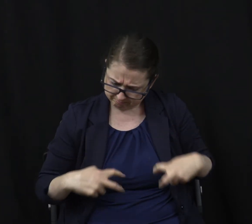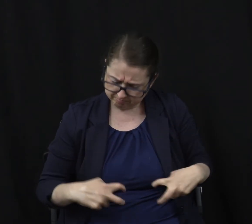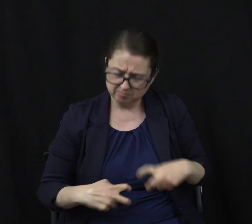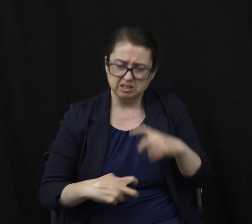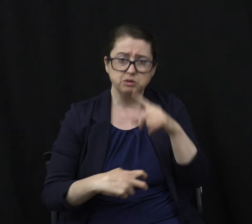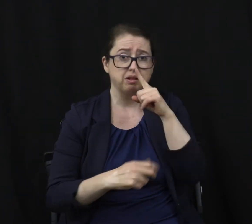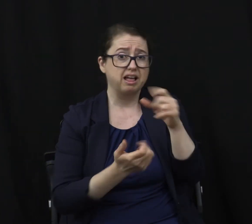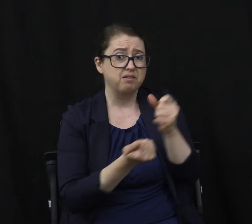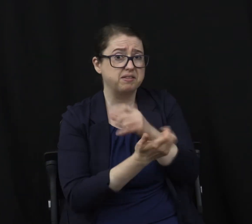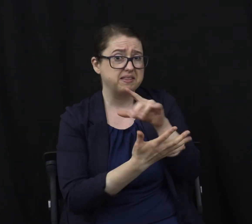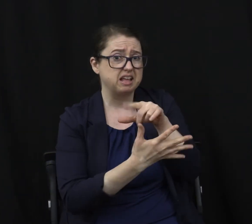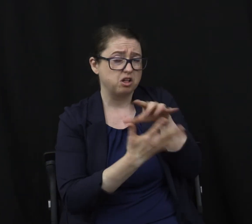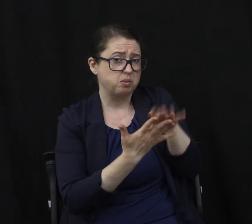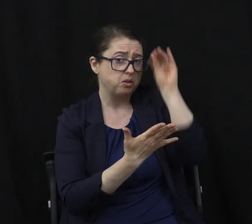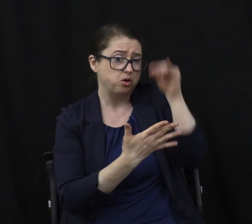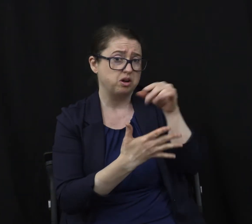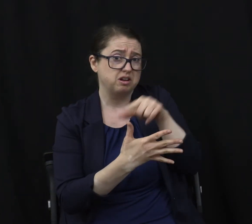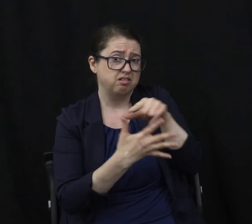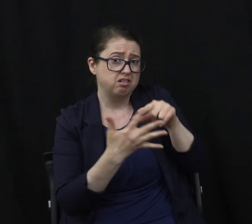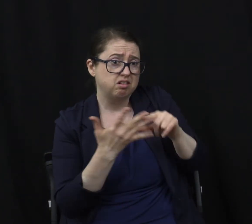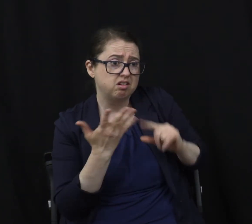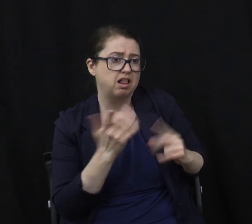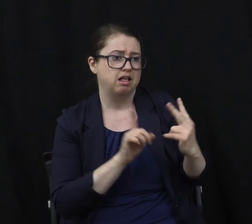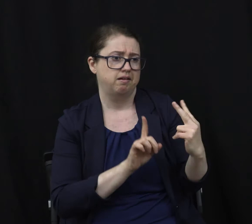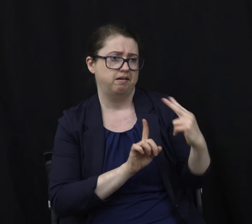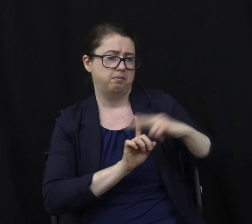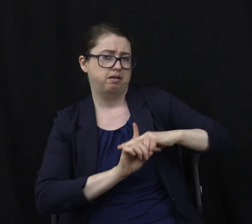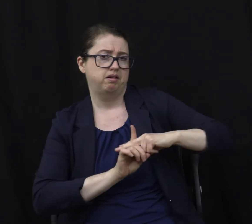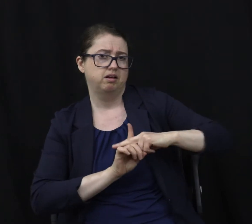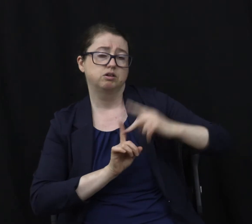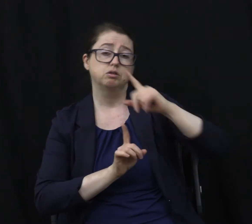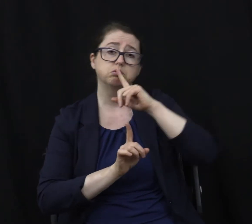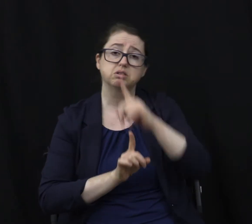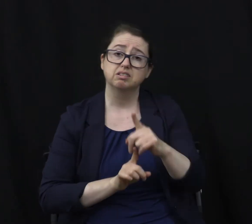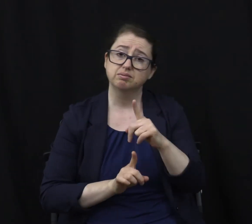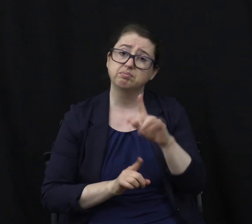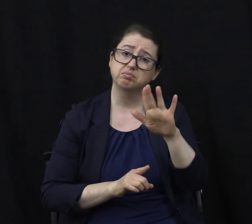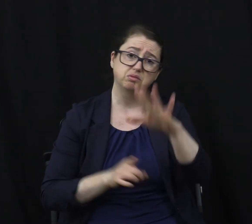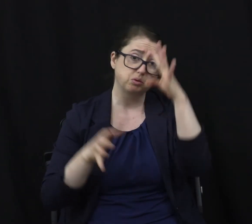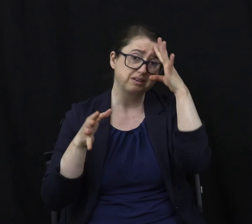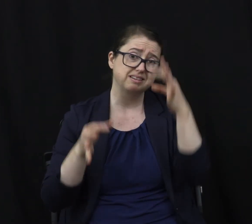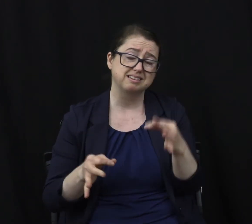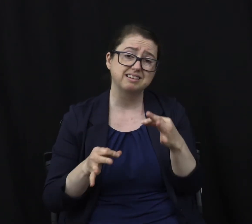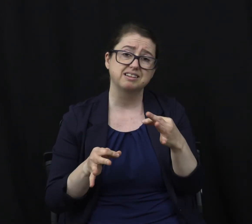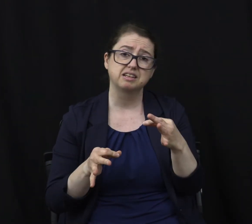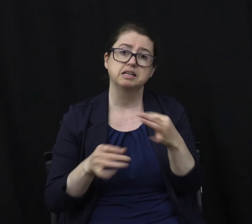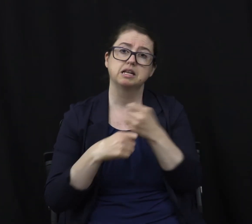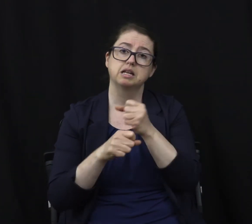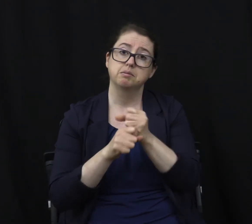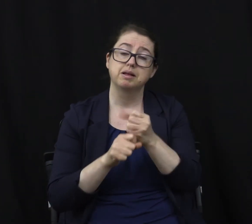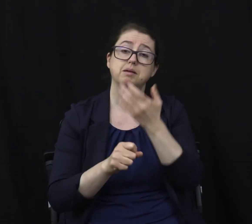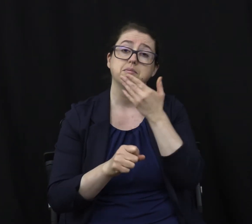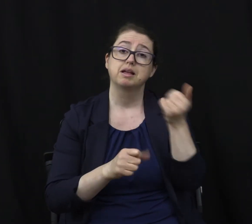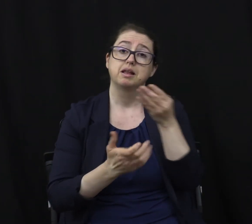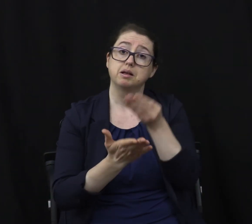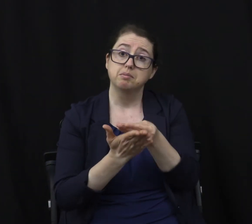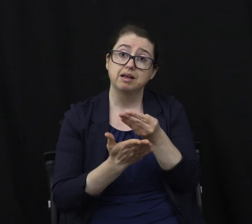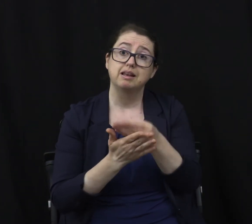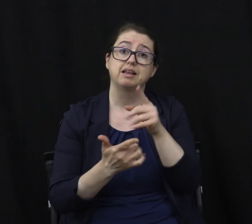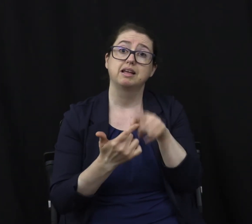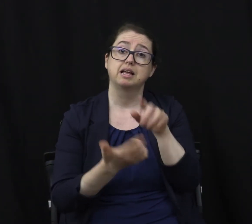here. Ultimately, it is up to you to create better money, marriage, and